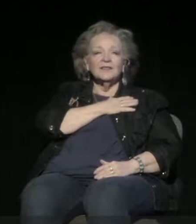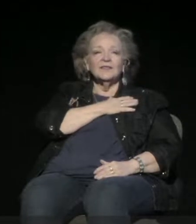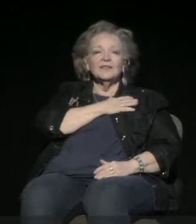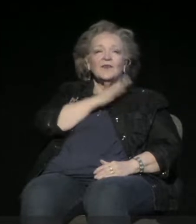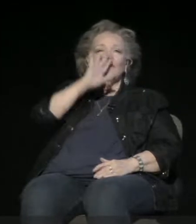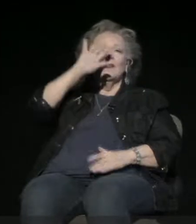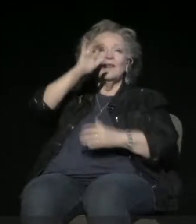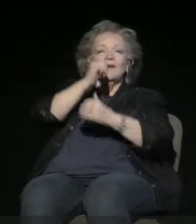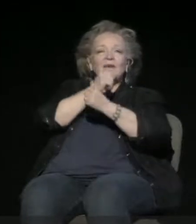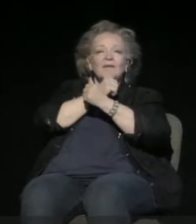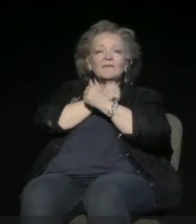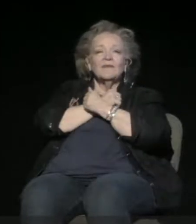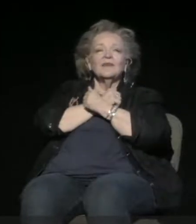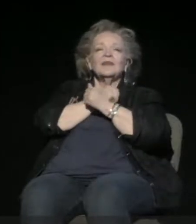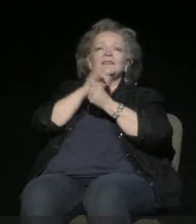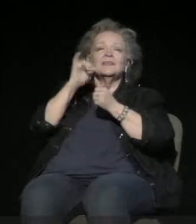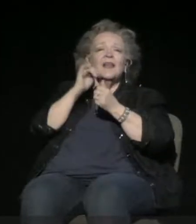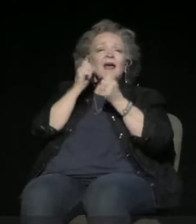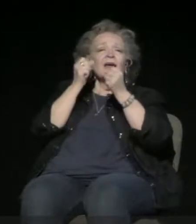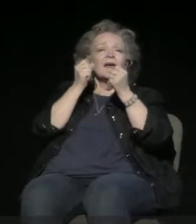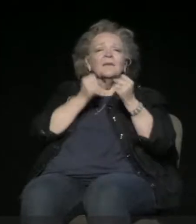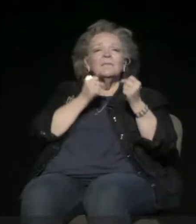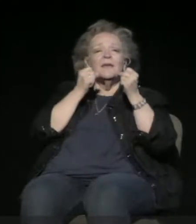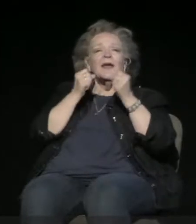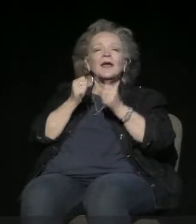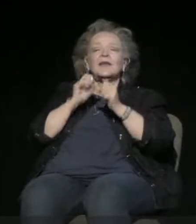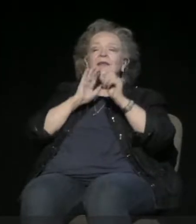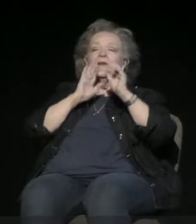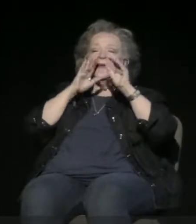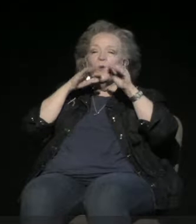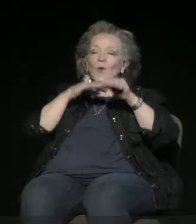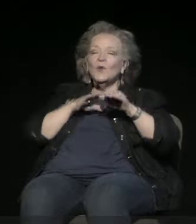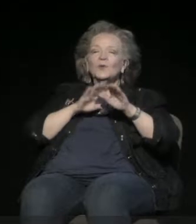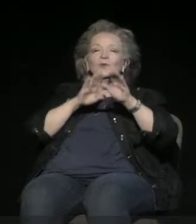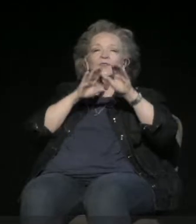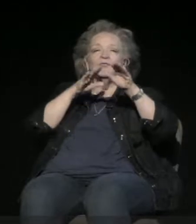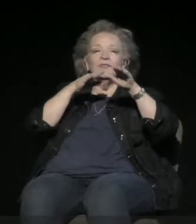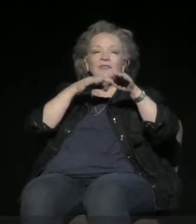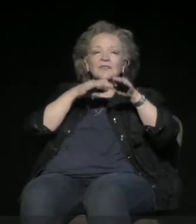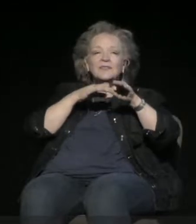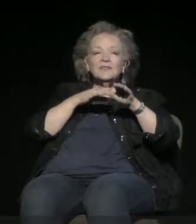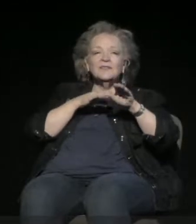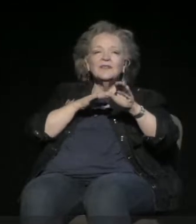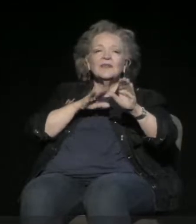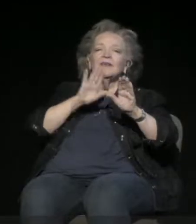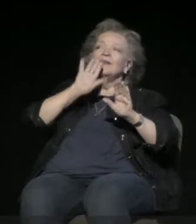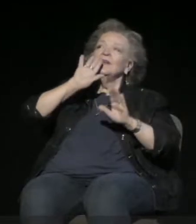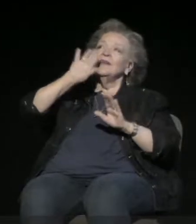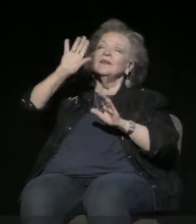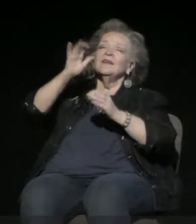Through love is like a mighty ocean,